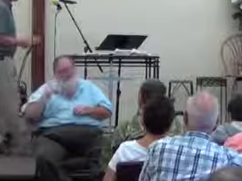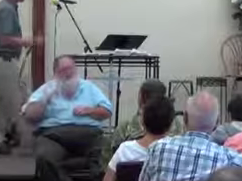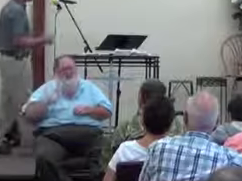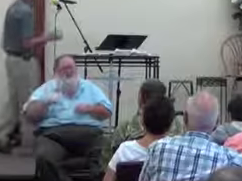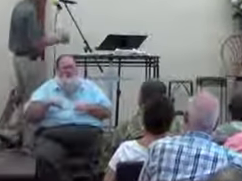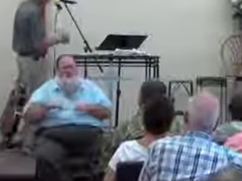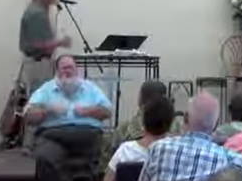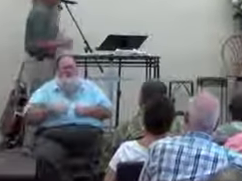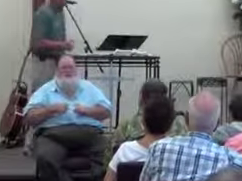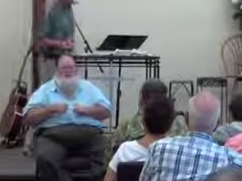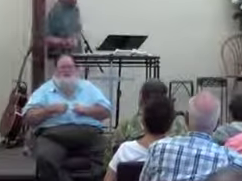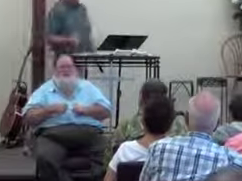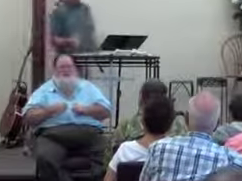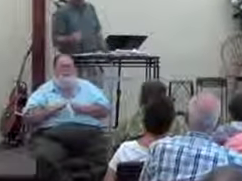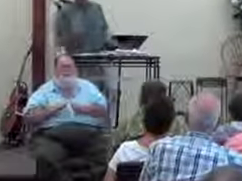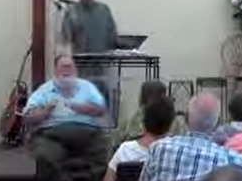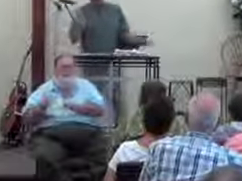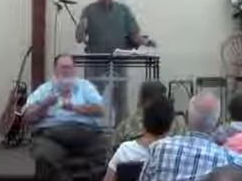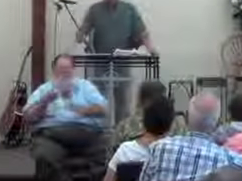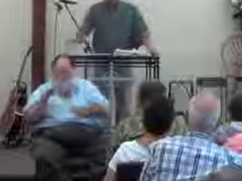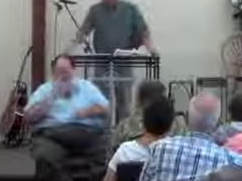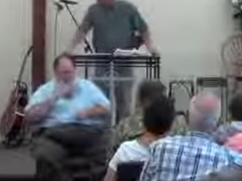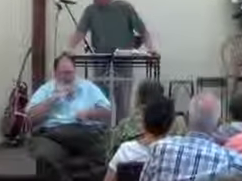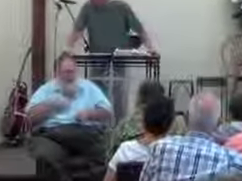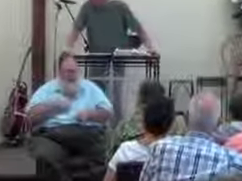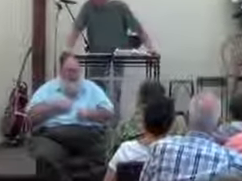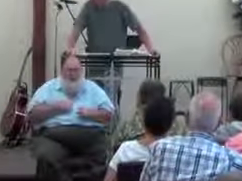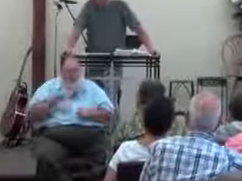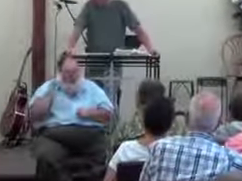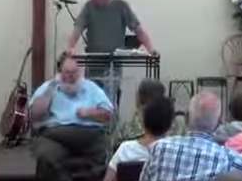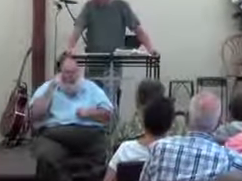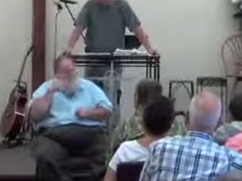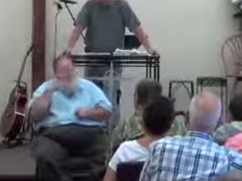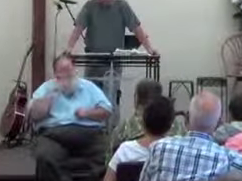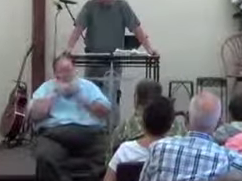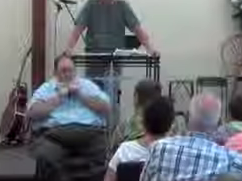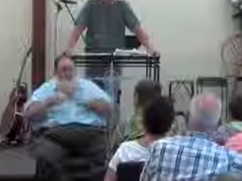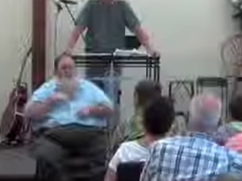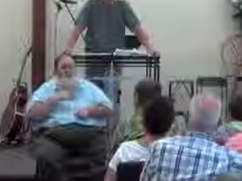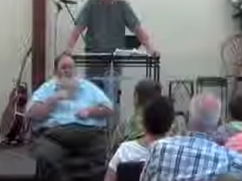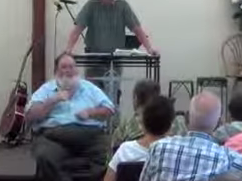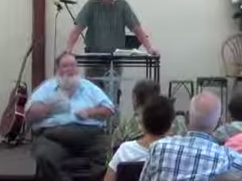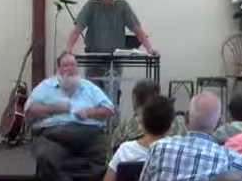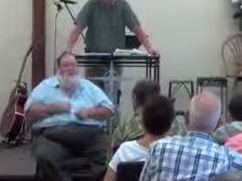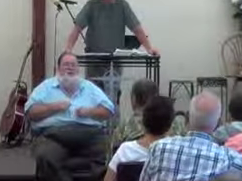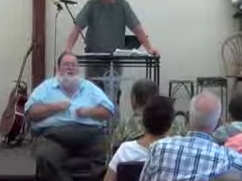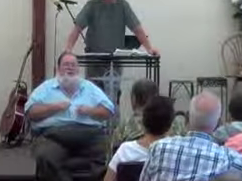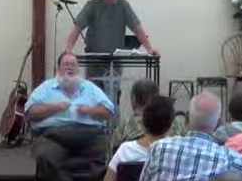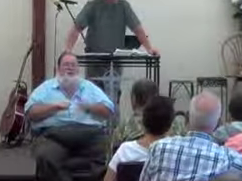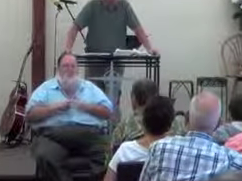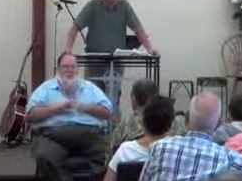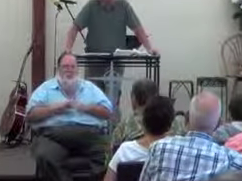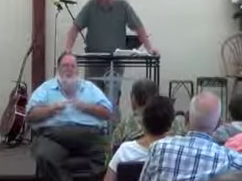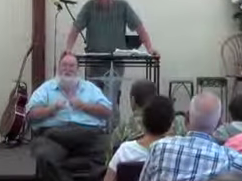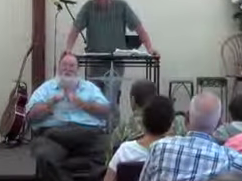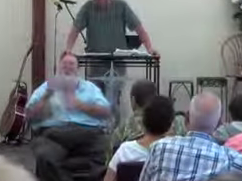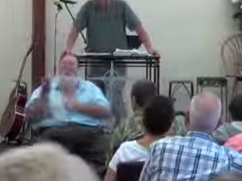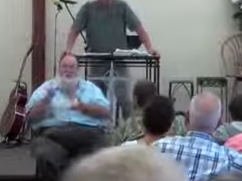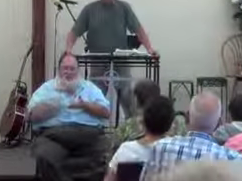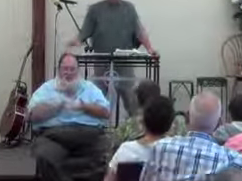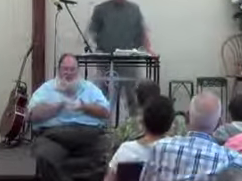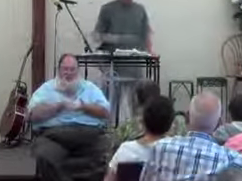pray for this country, and I believe God will bless us if we get our act together again. But this is a great country, and I'm so thankful to be part